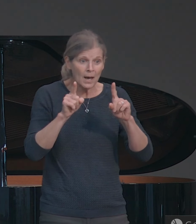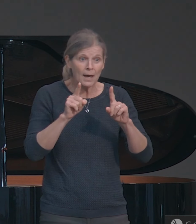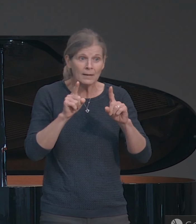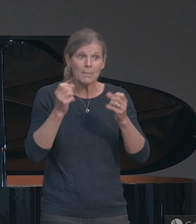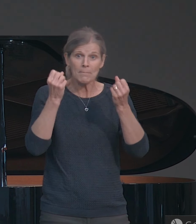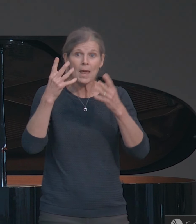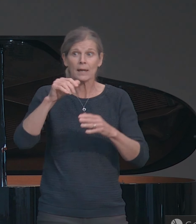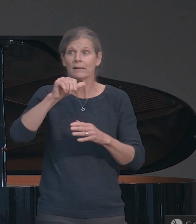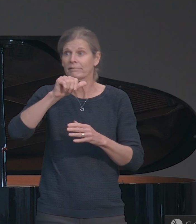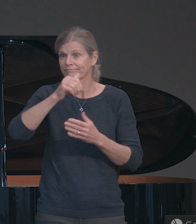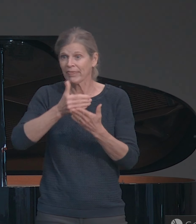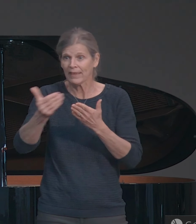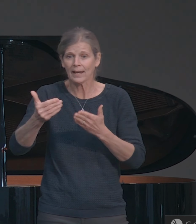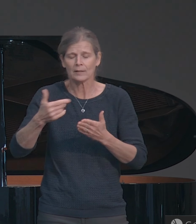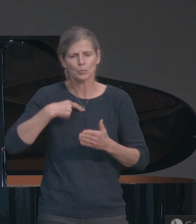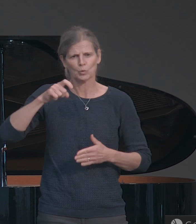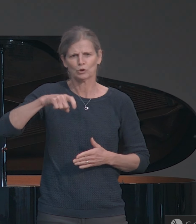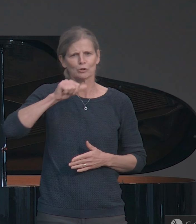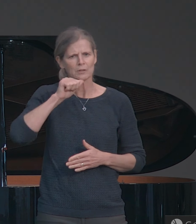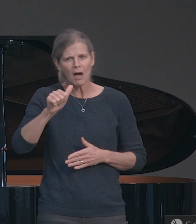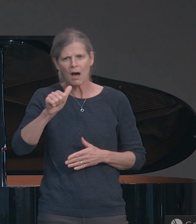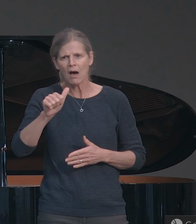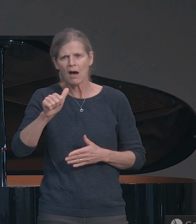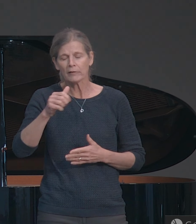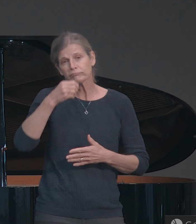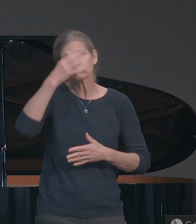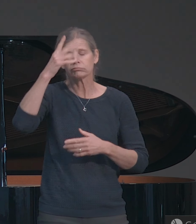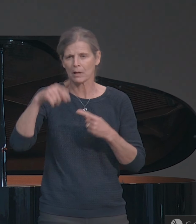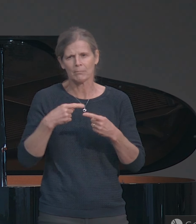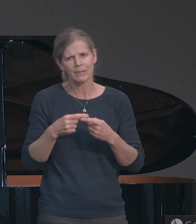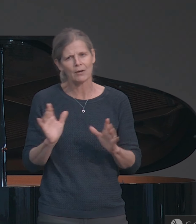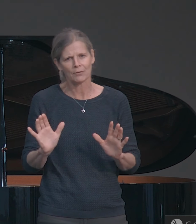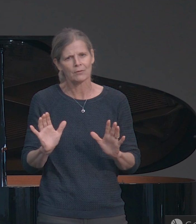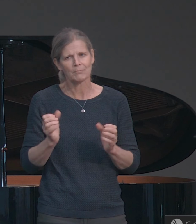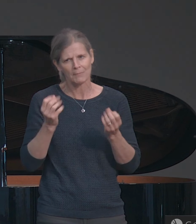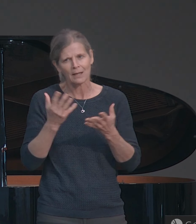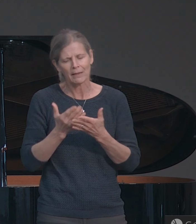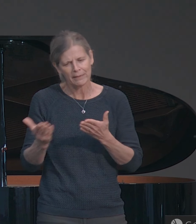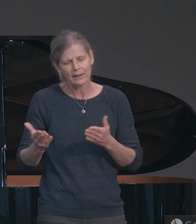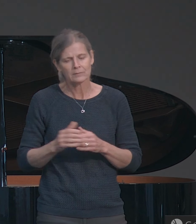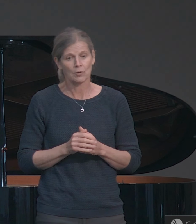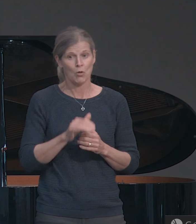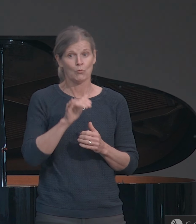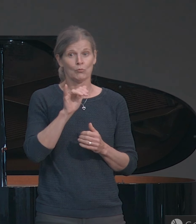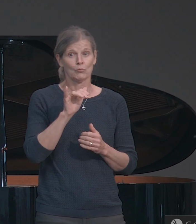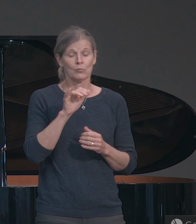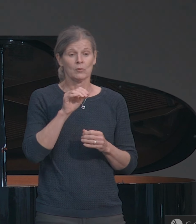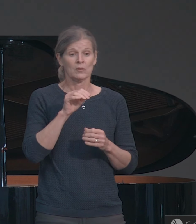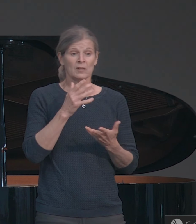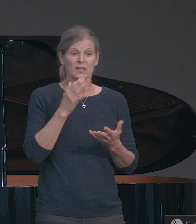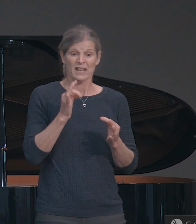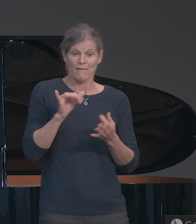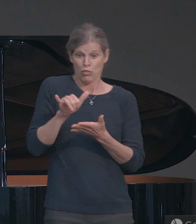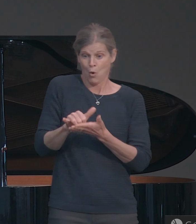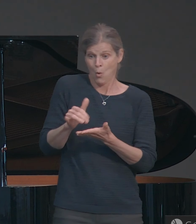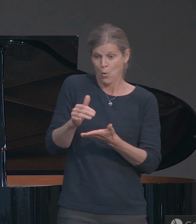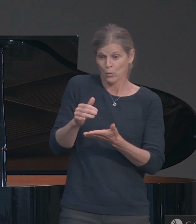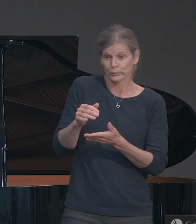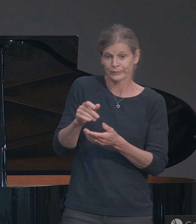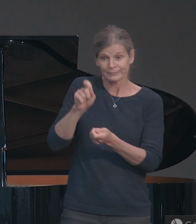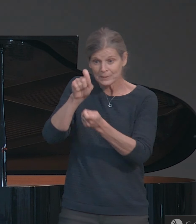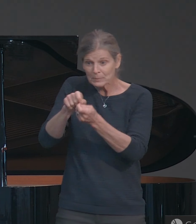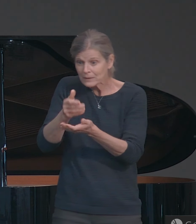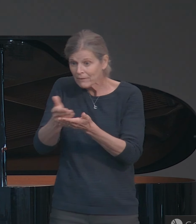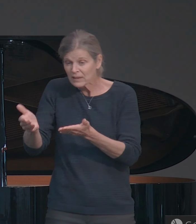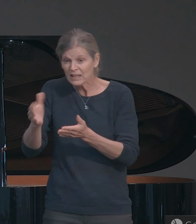be indifferent to. To be indifferent in those cases would either be costly or